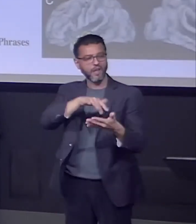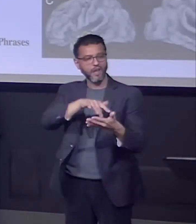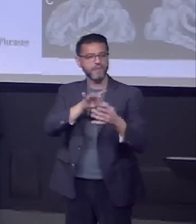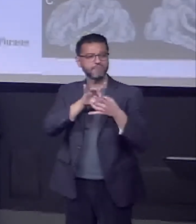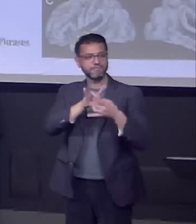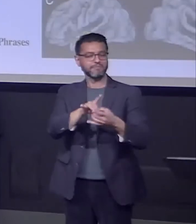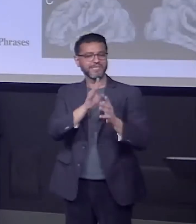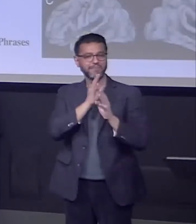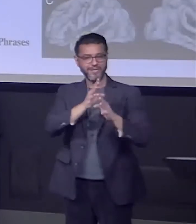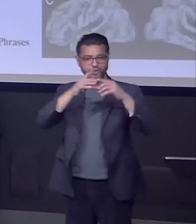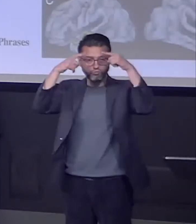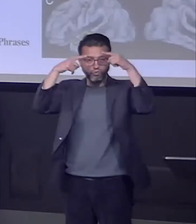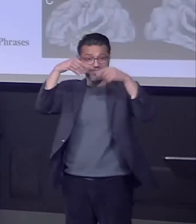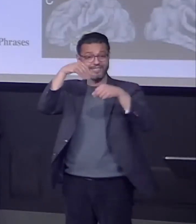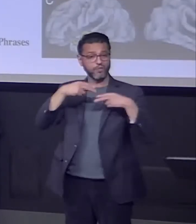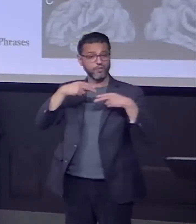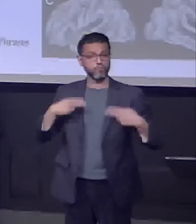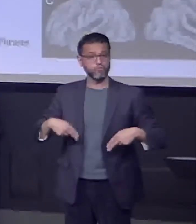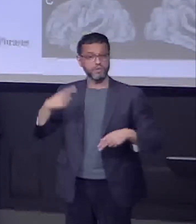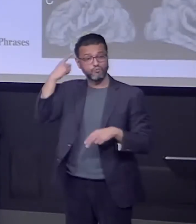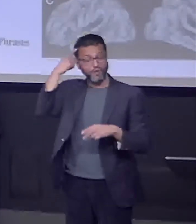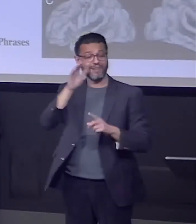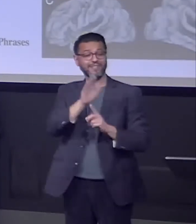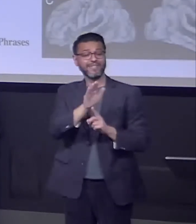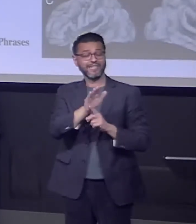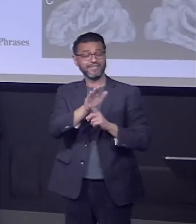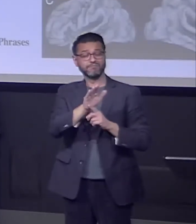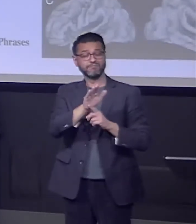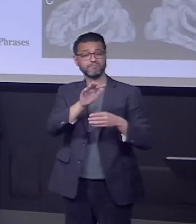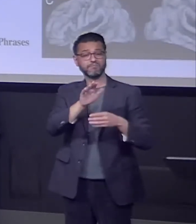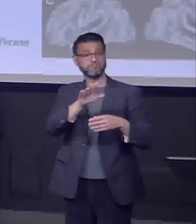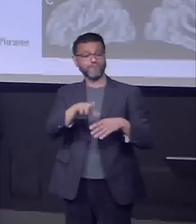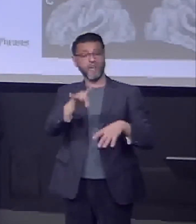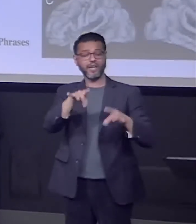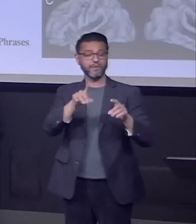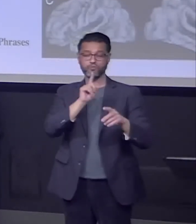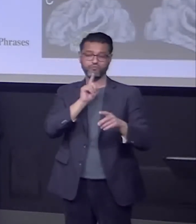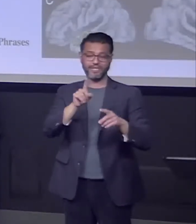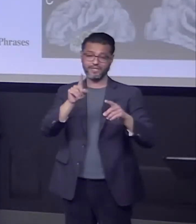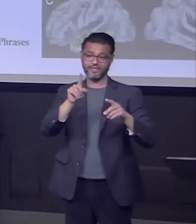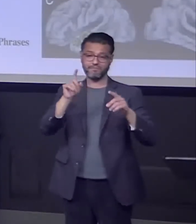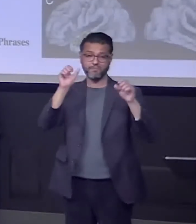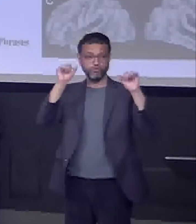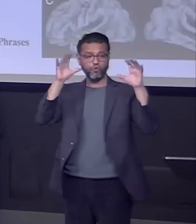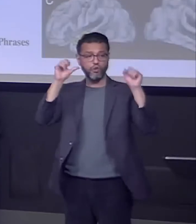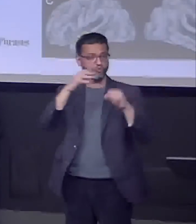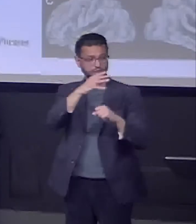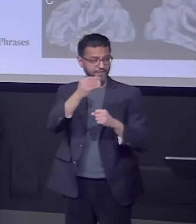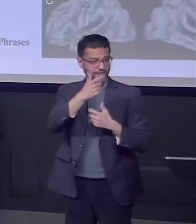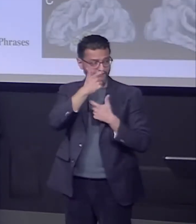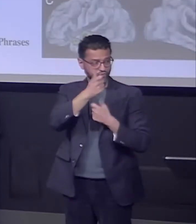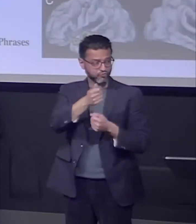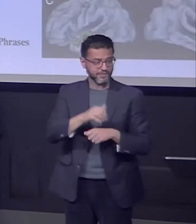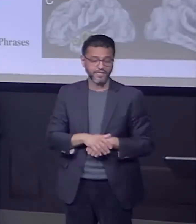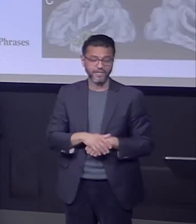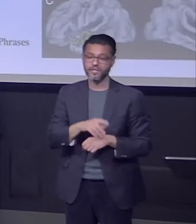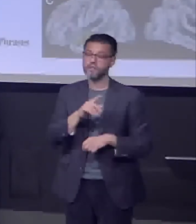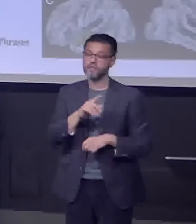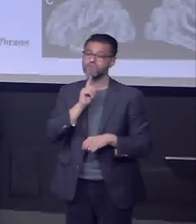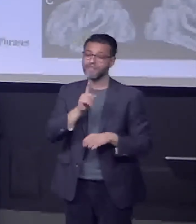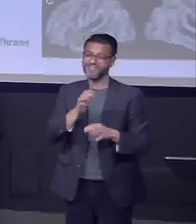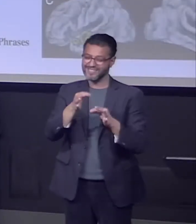processing in the human brain, and what he found was quite astonishing and quite interesting. So the simplest